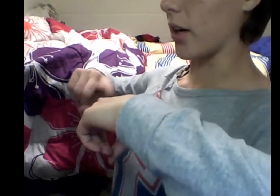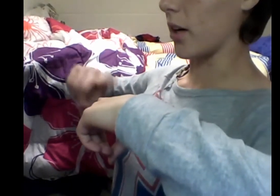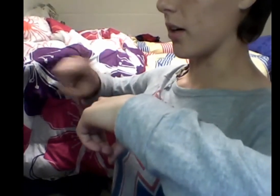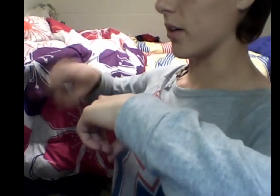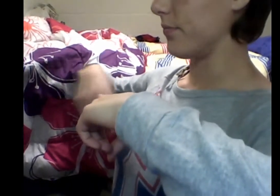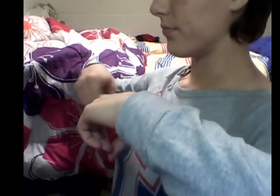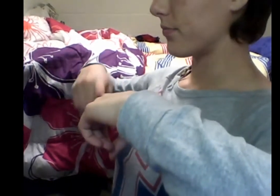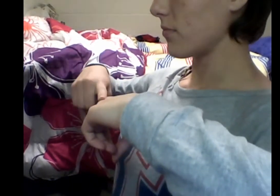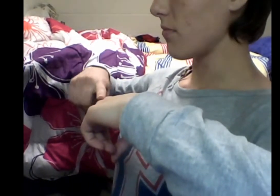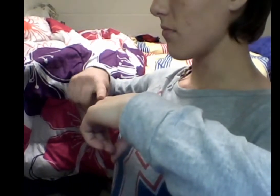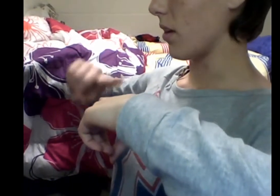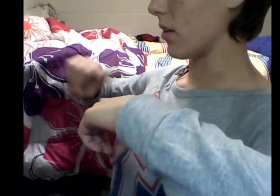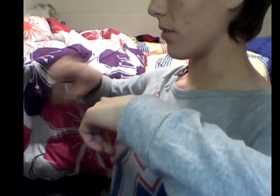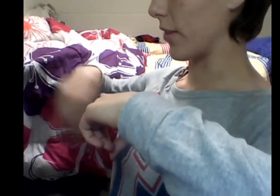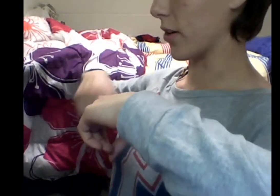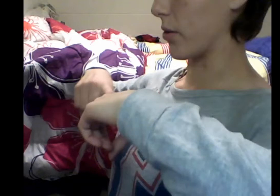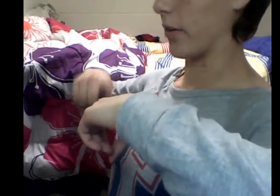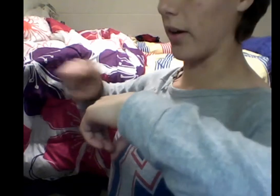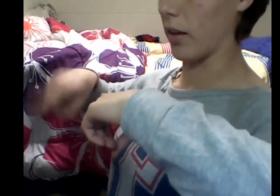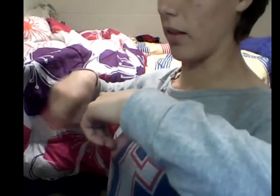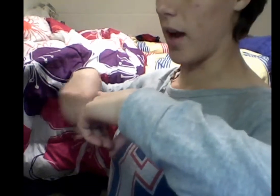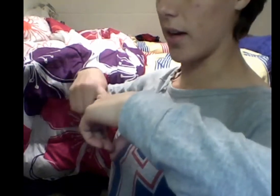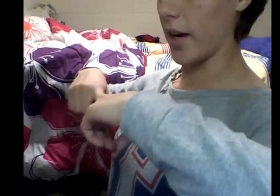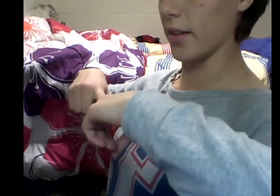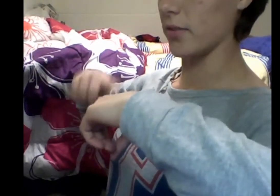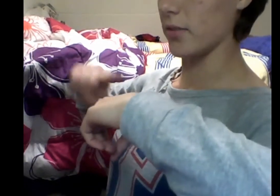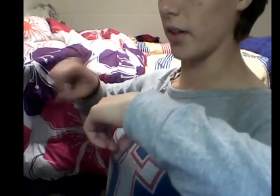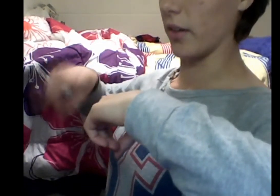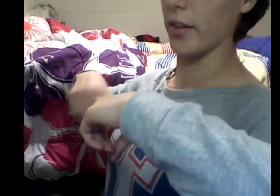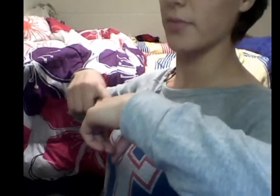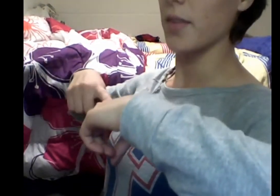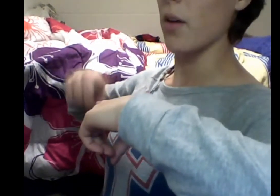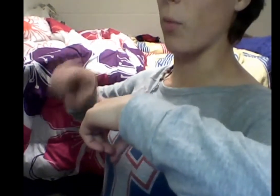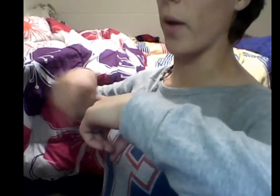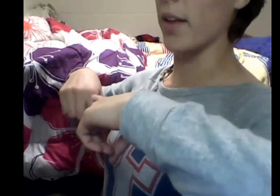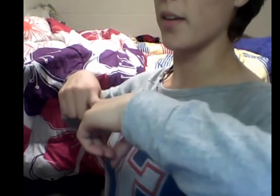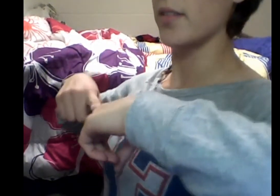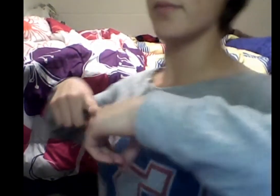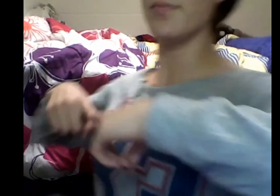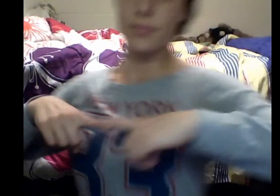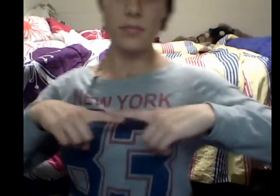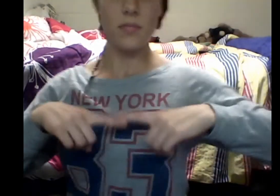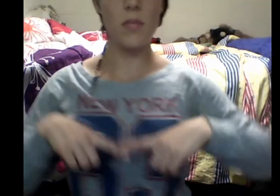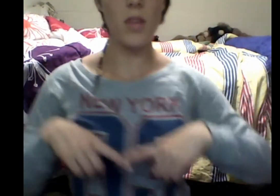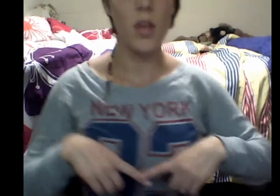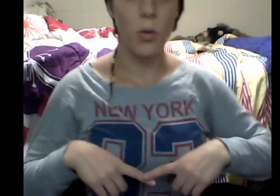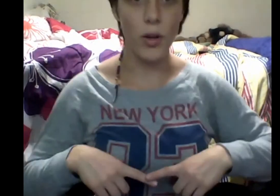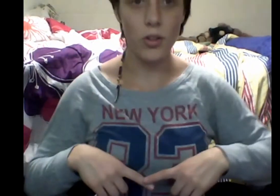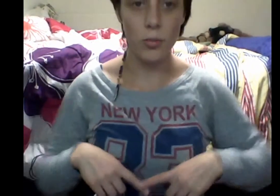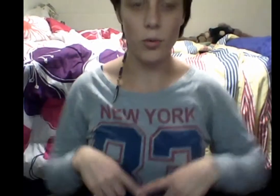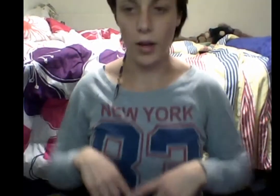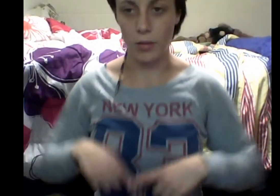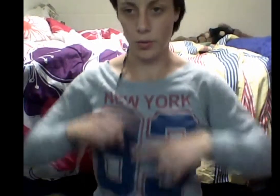your fingers going around a clock, kind of, I don't know. When you move, I'll move.